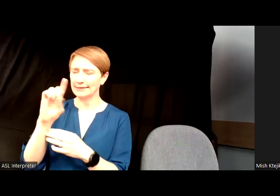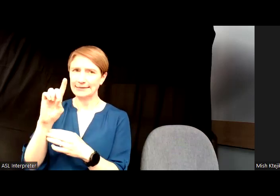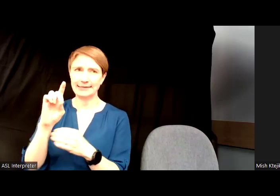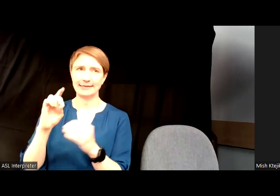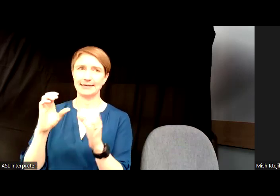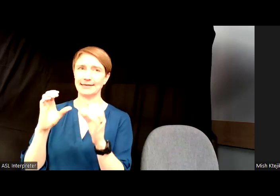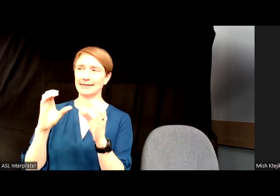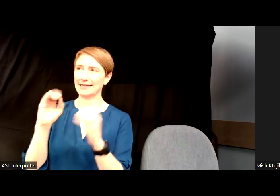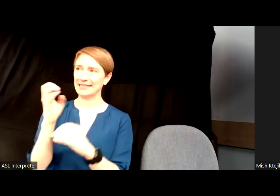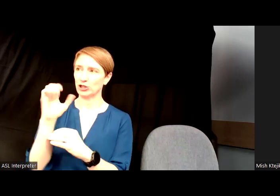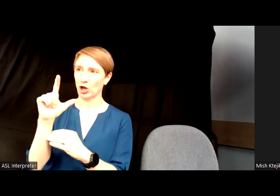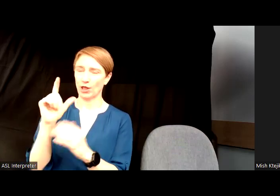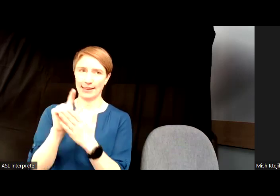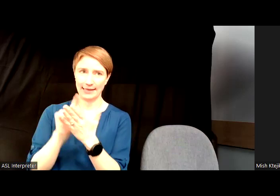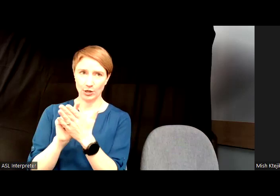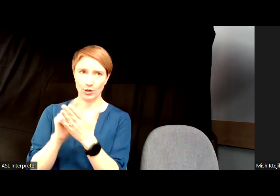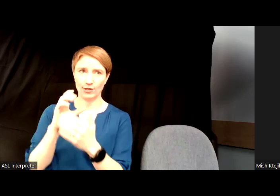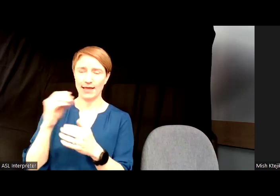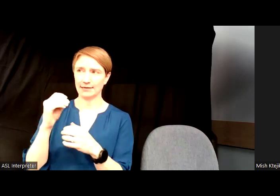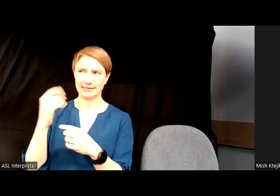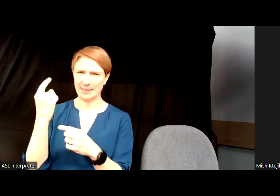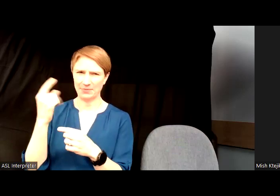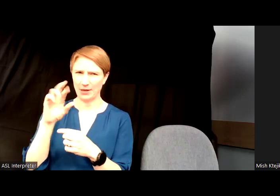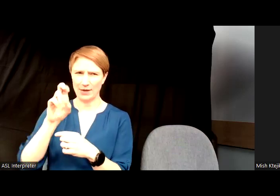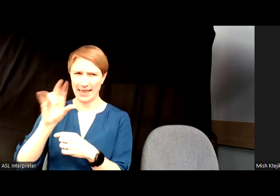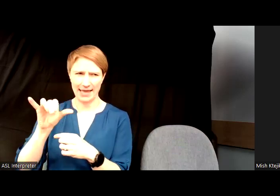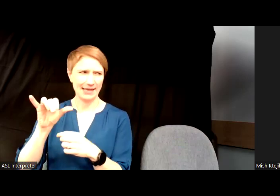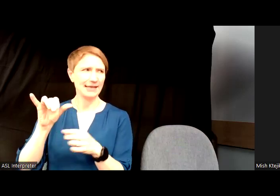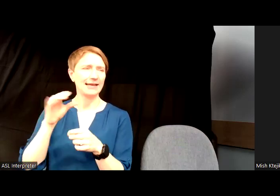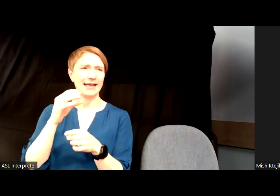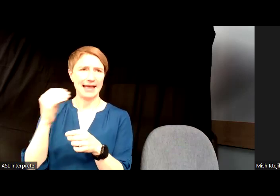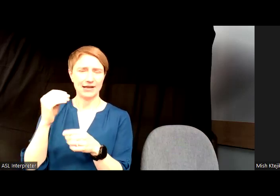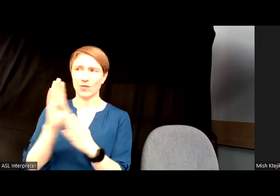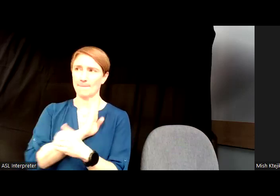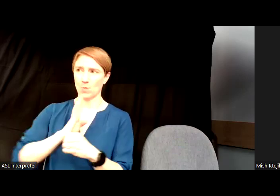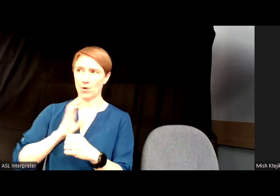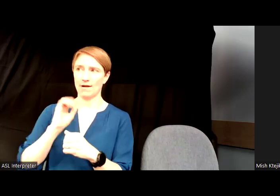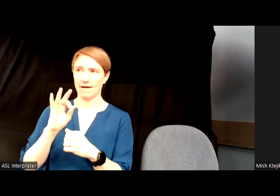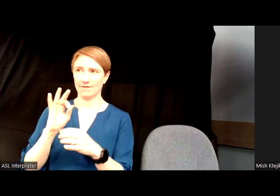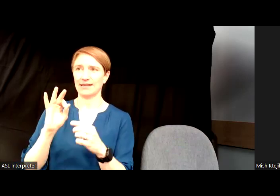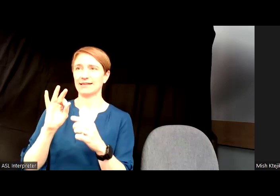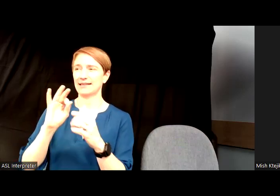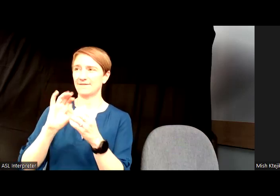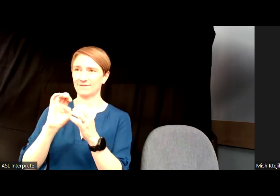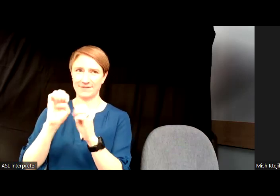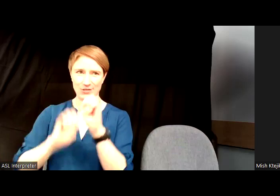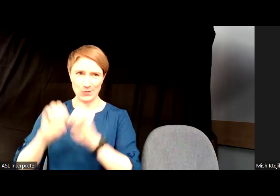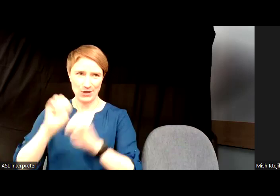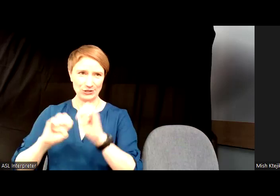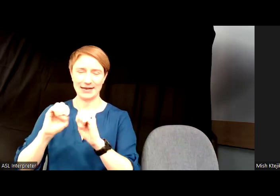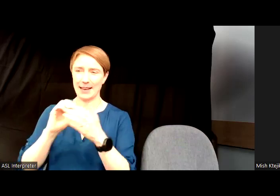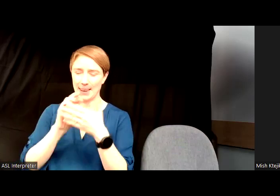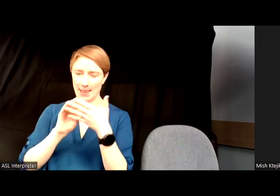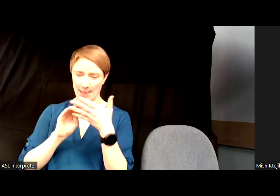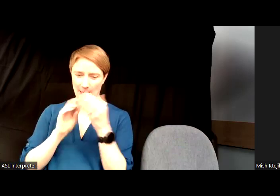legal interpreting permit relay, or board of evaluation of interpreters, court interpreter certificate.